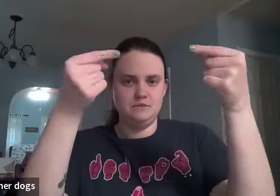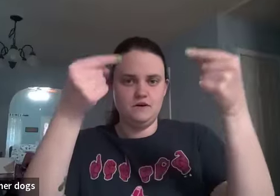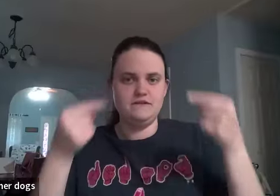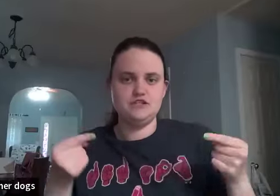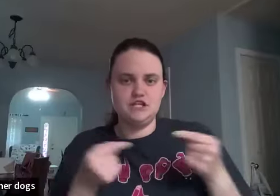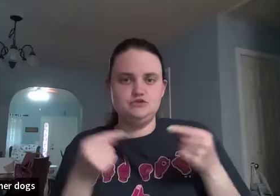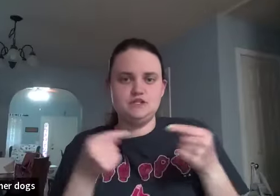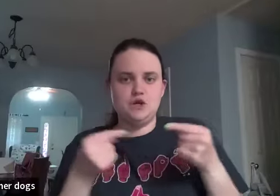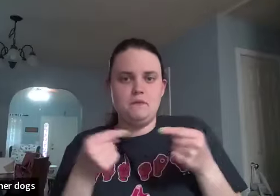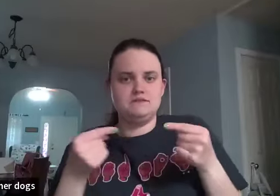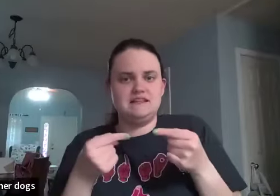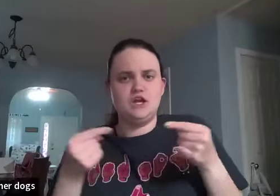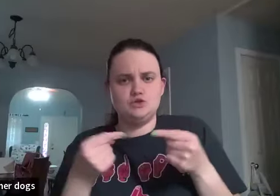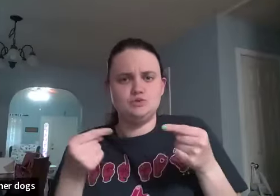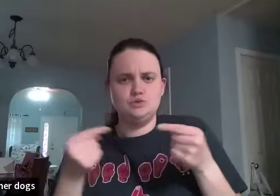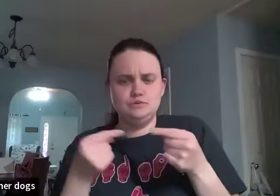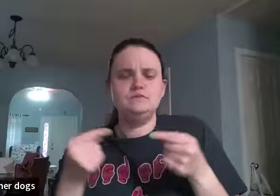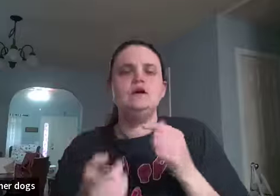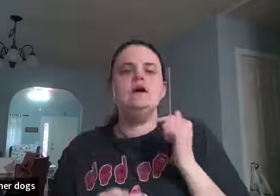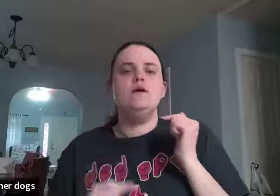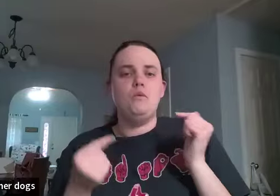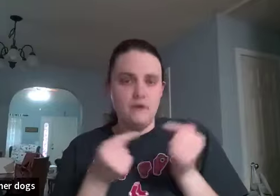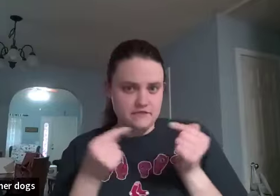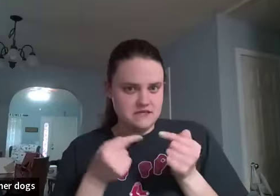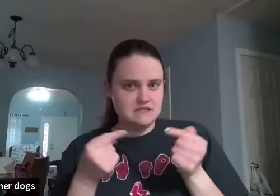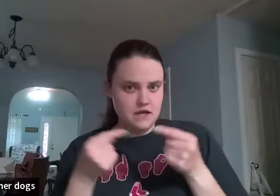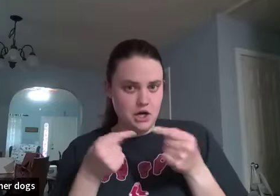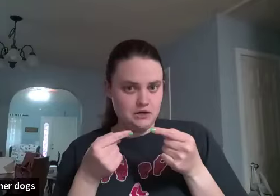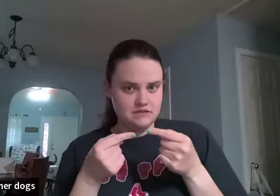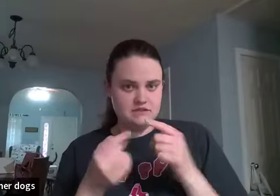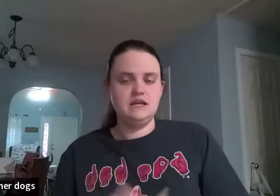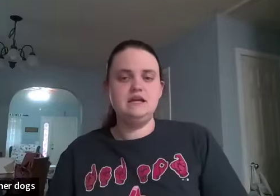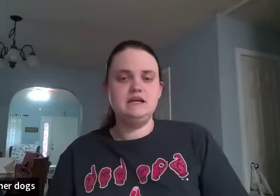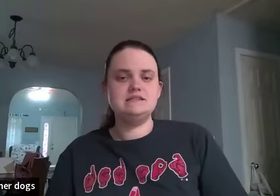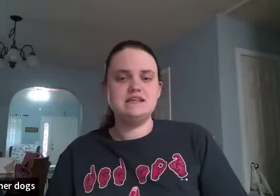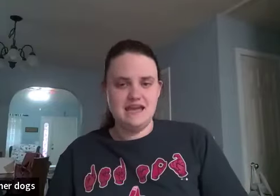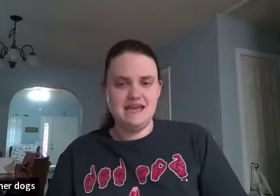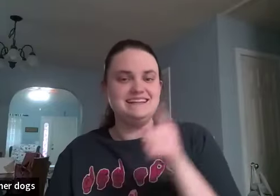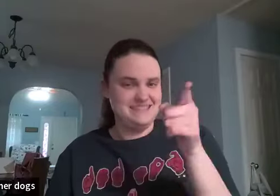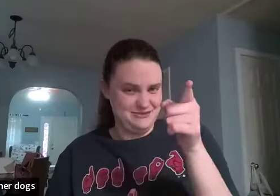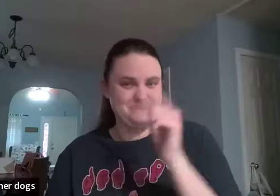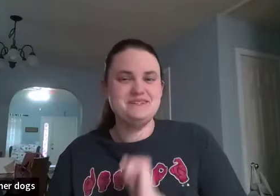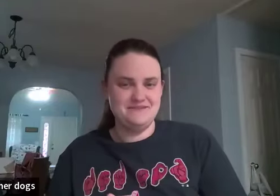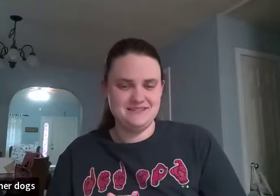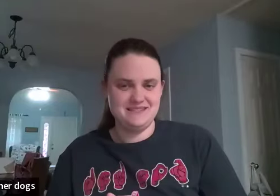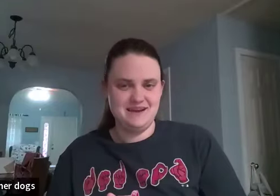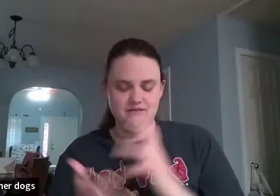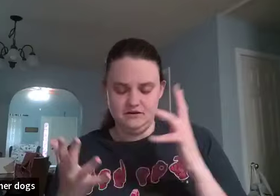your pointer fingers and you just go bouncing like hurt. Ooh. With this sign hurt, it is a descriptive sign or